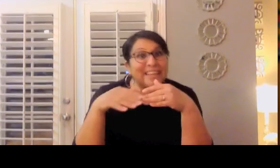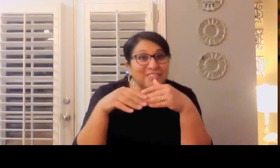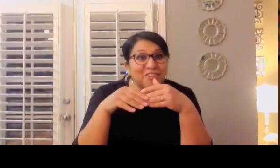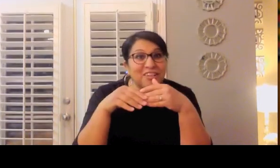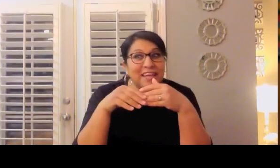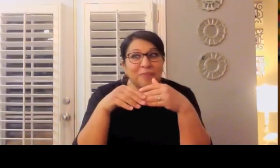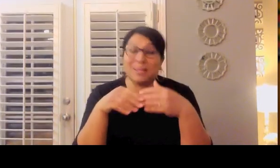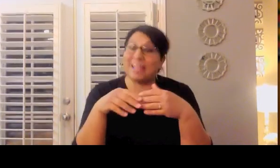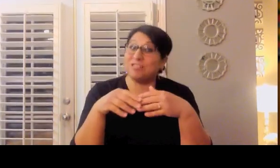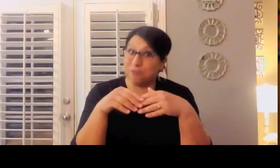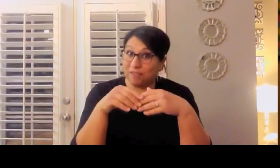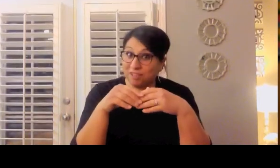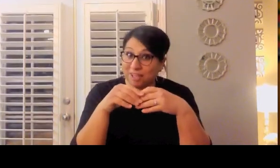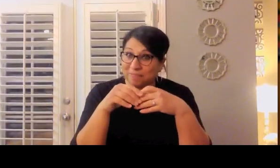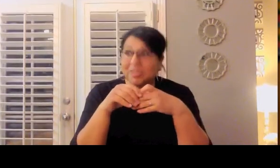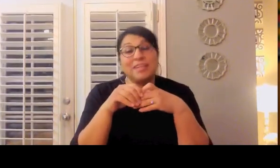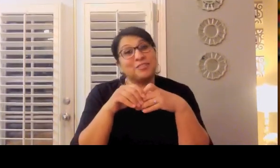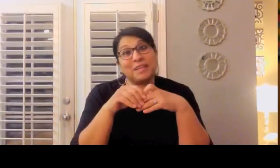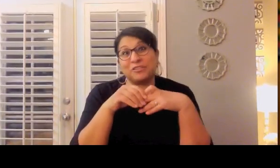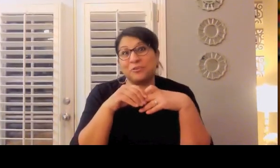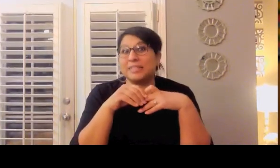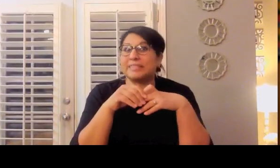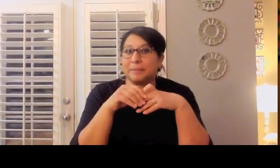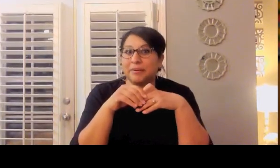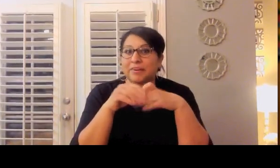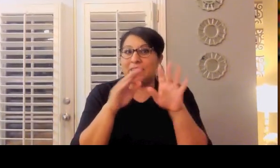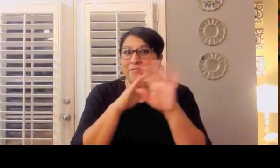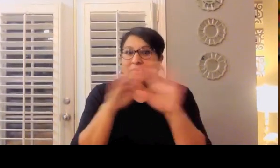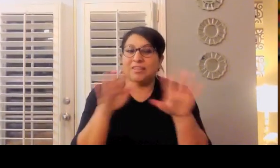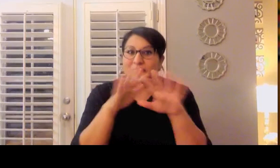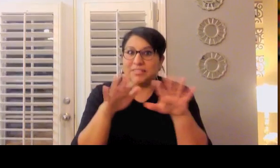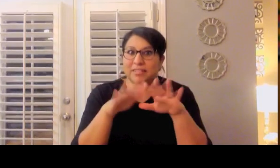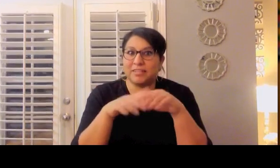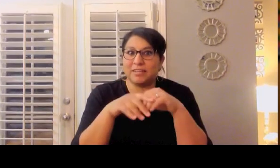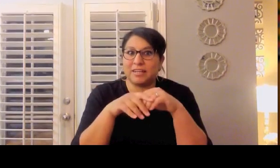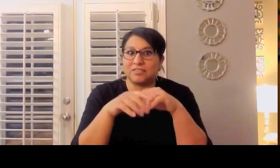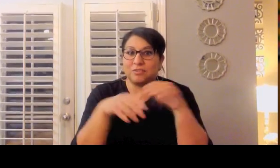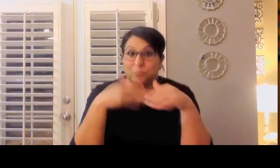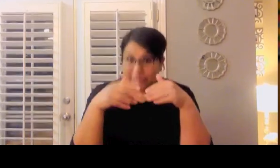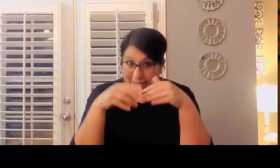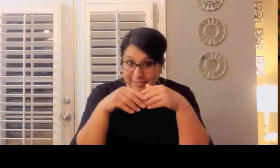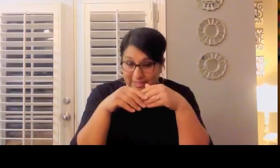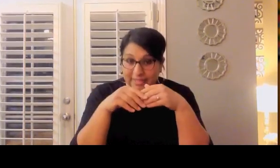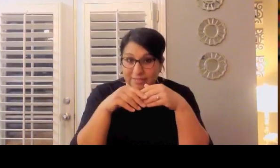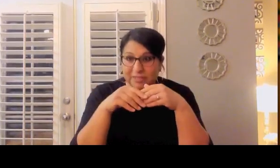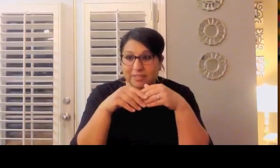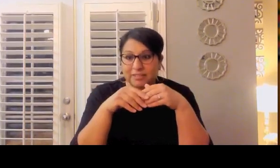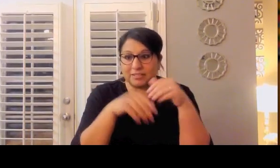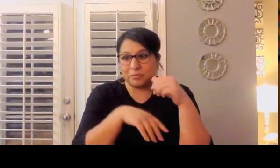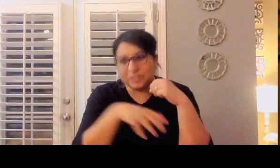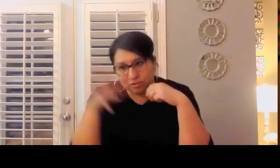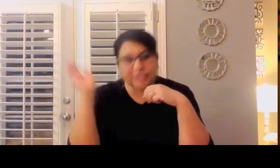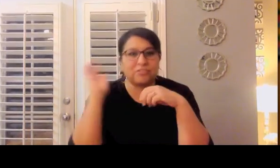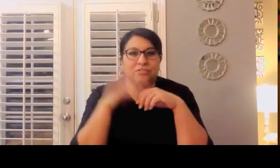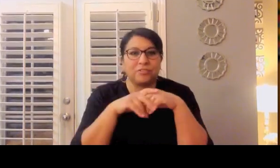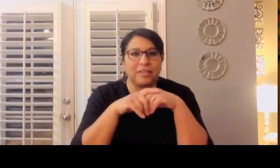own schedule and we like to travel a lot. So like during the summer, I'm very limited as to what I take because